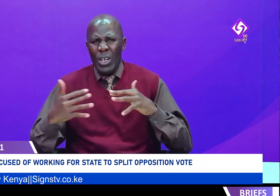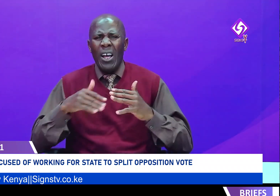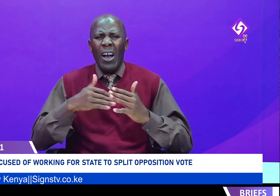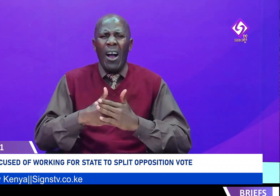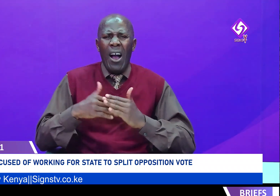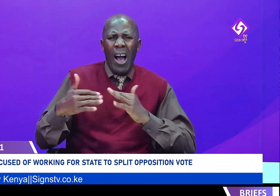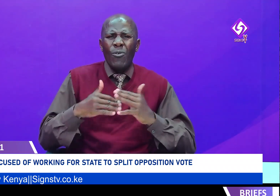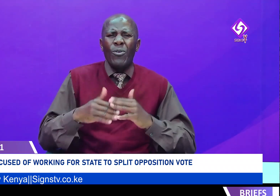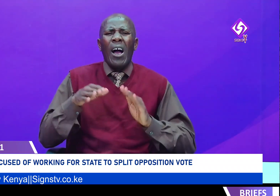administration.